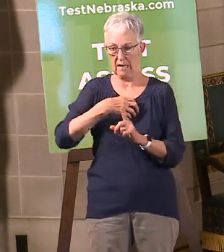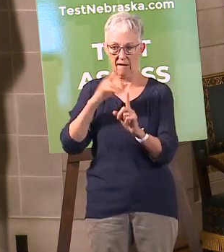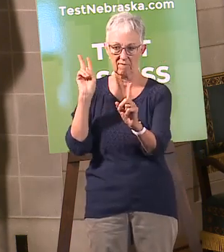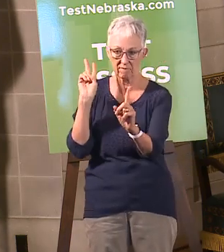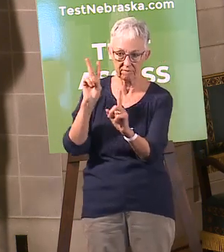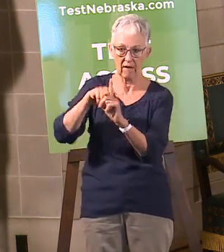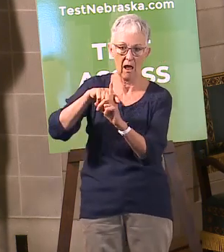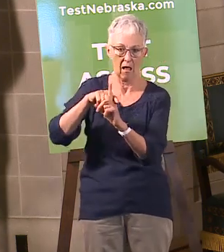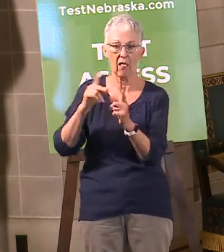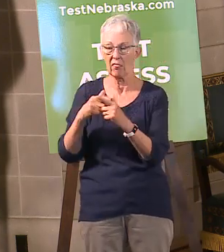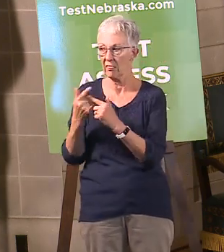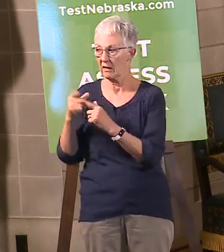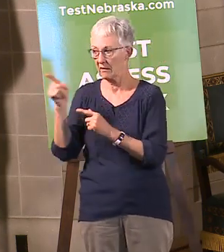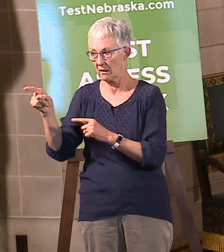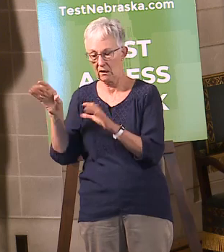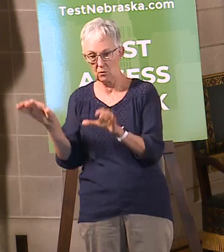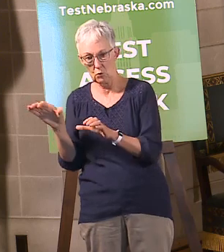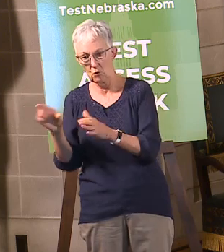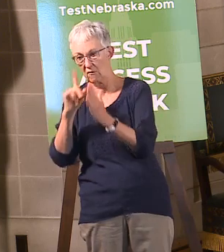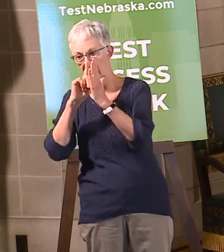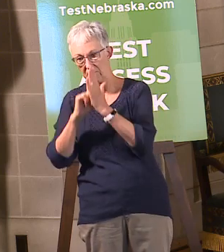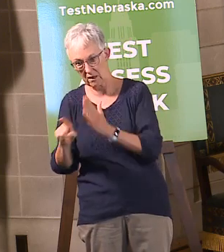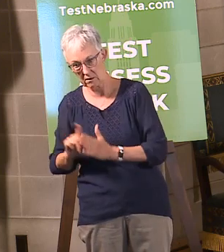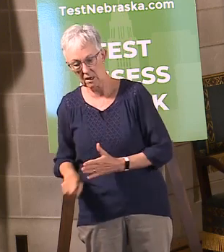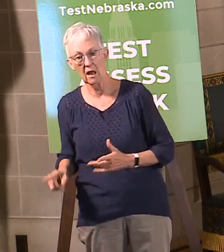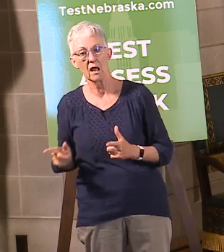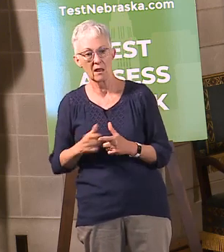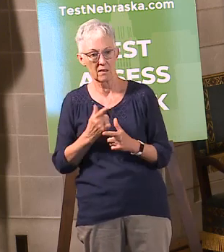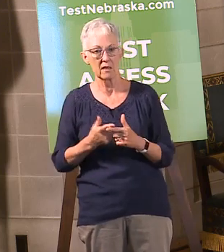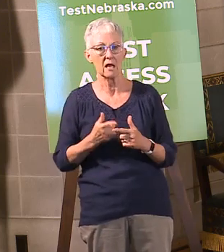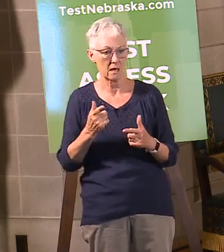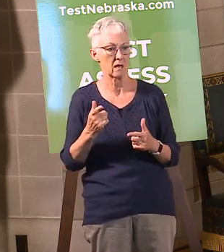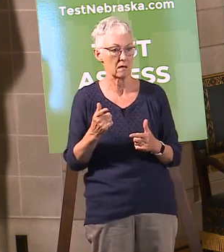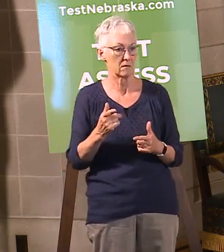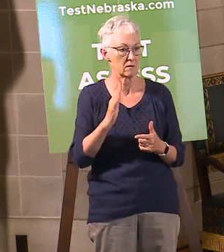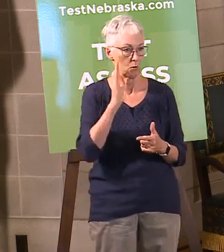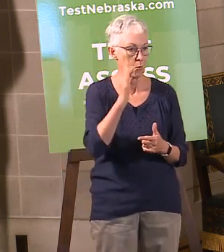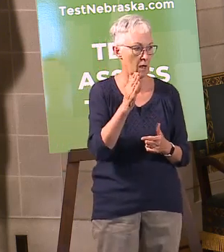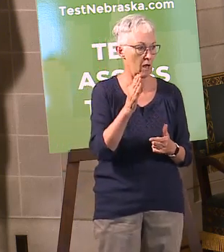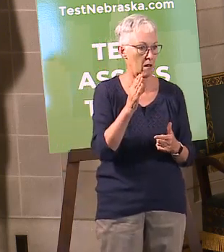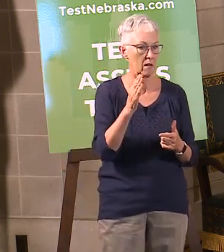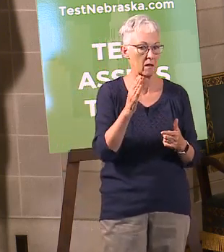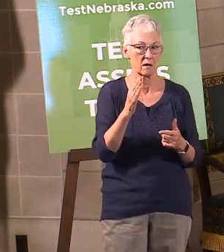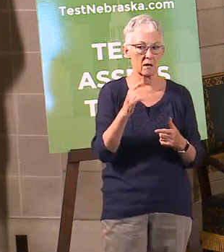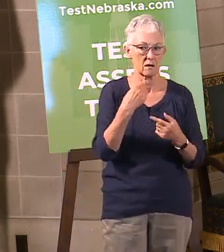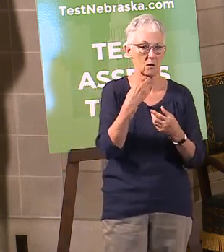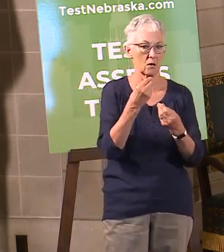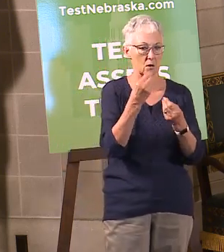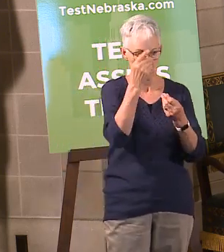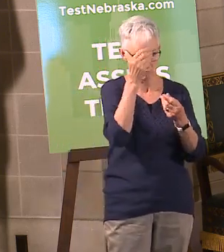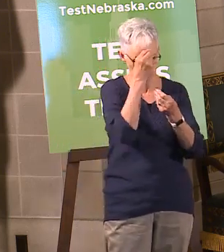public when at the end of that investigation. We just have for a final question. One last question?